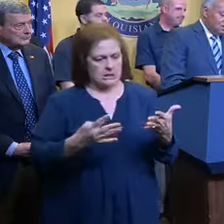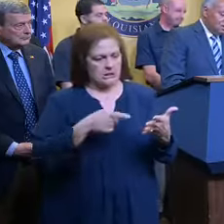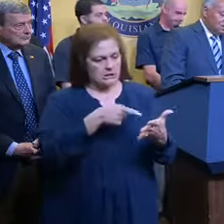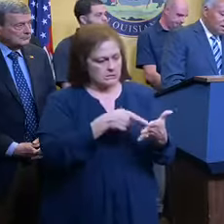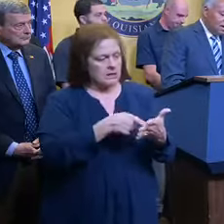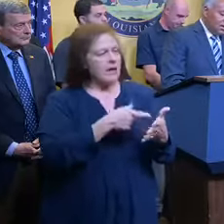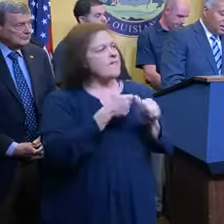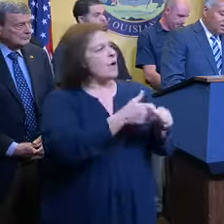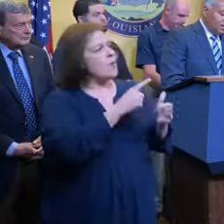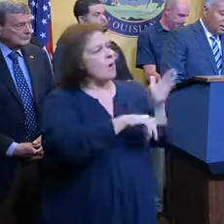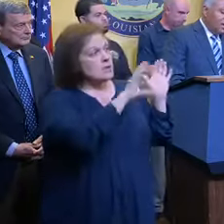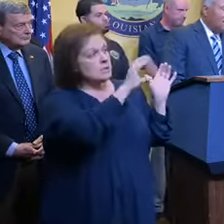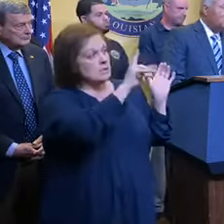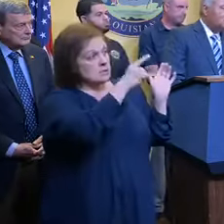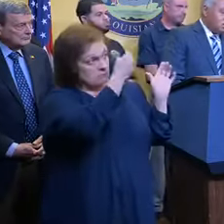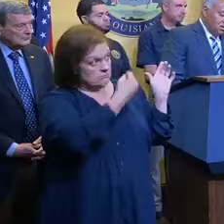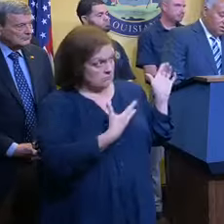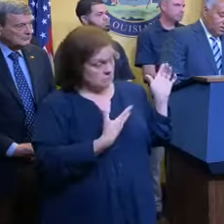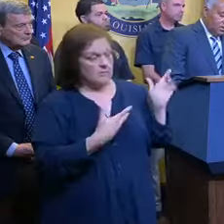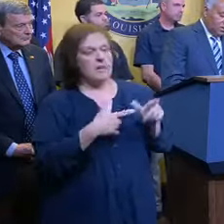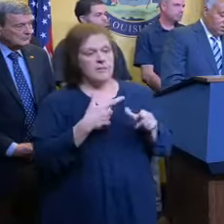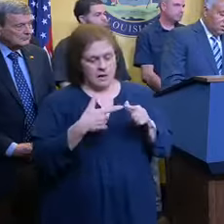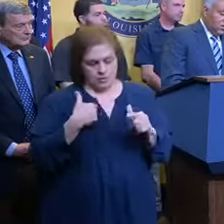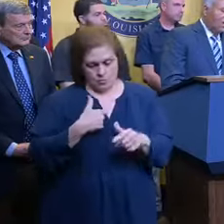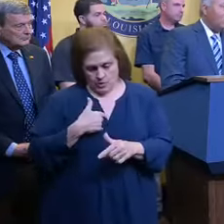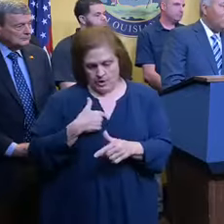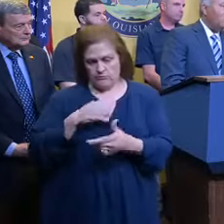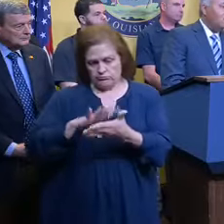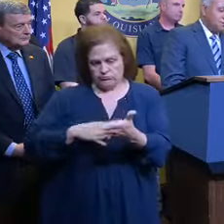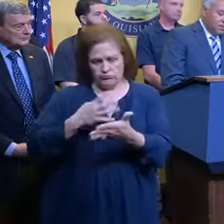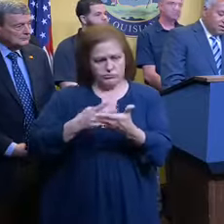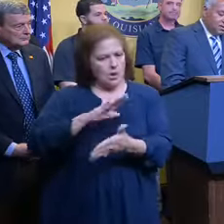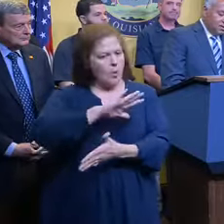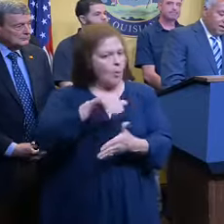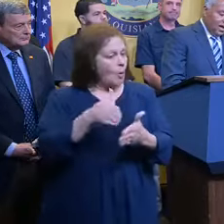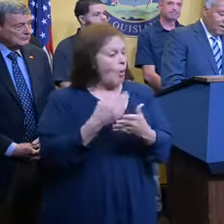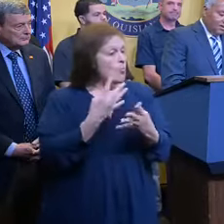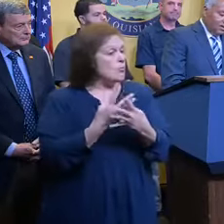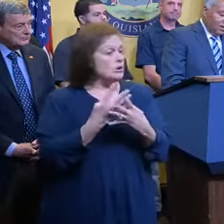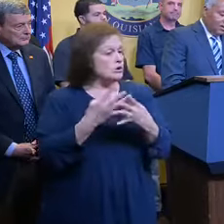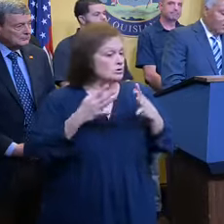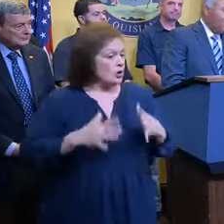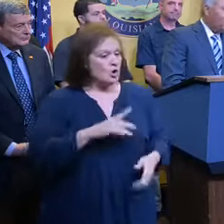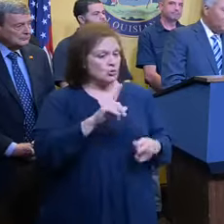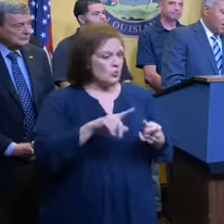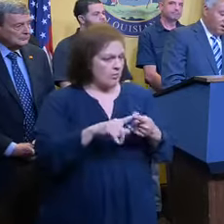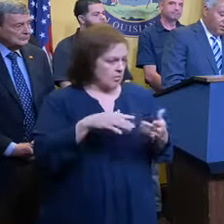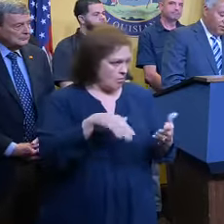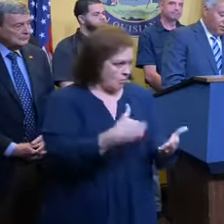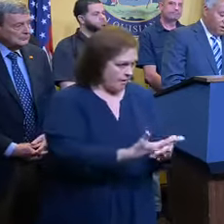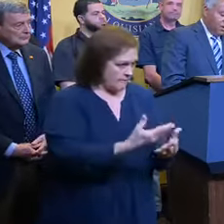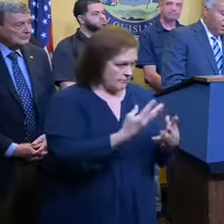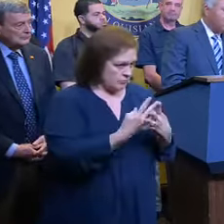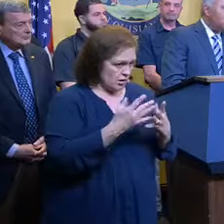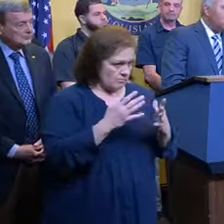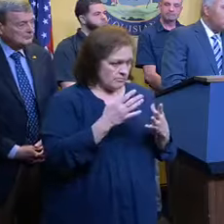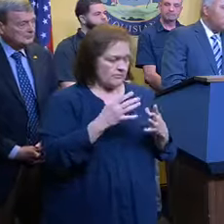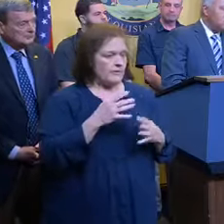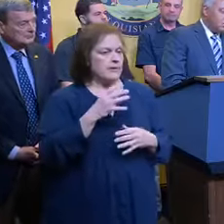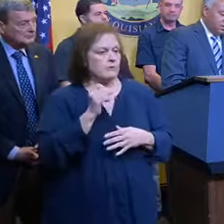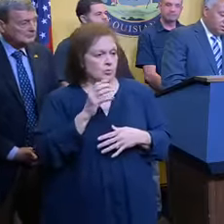the CDC guidelines and is currently screening all inmates at intake when they arrive. There